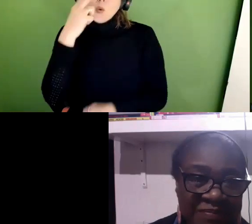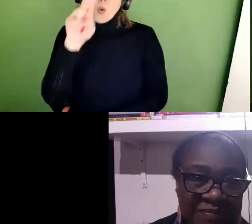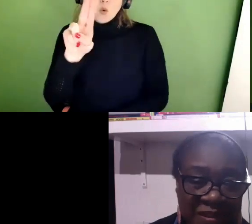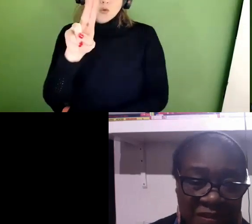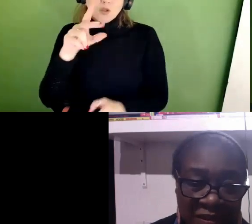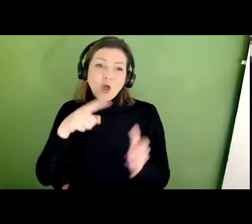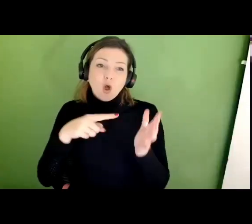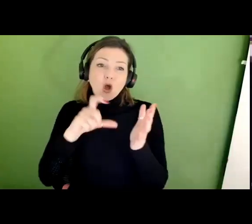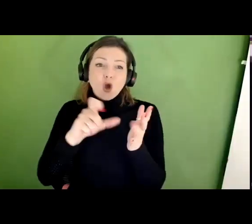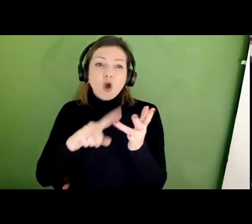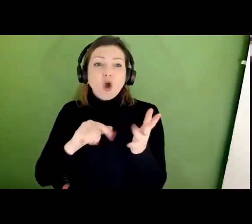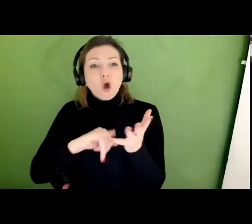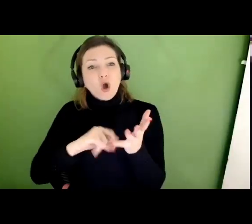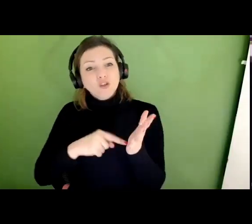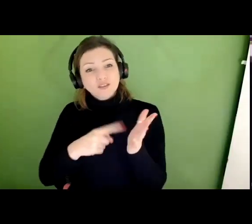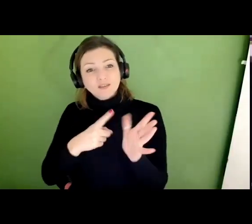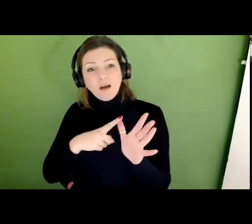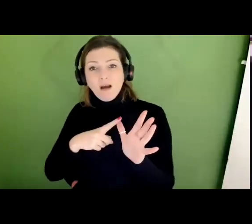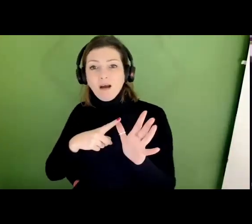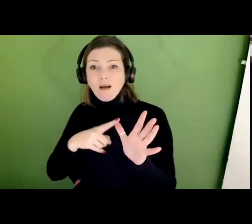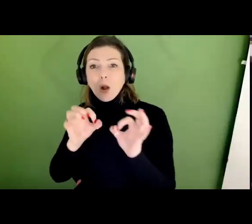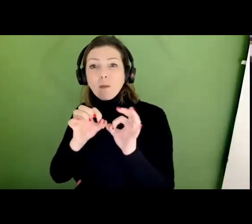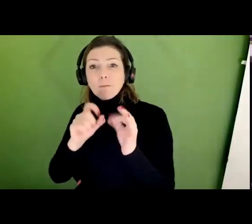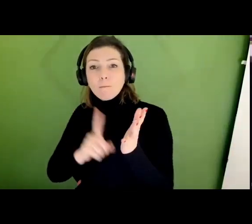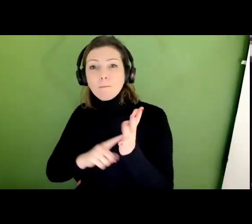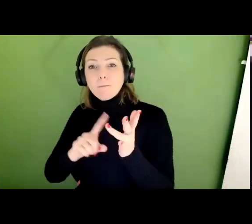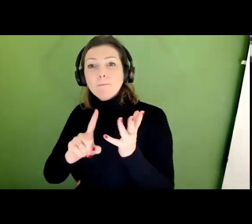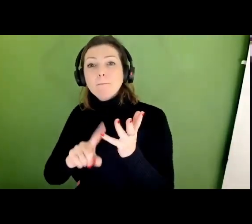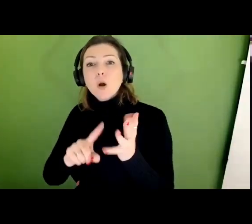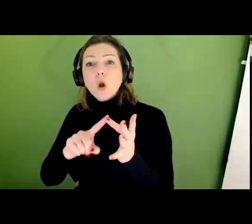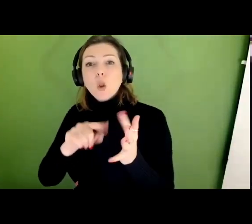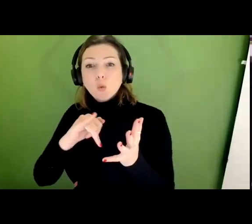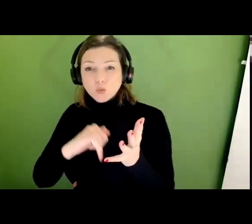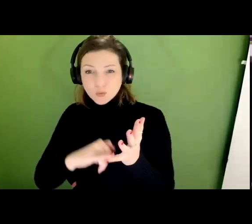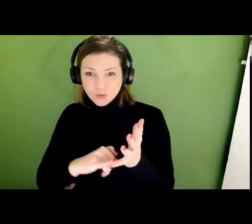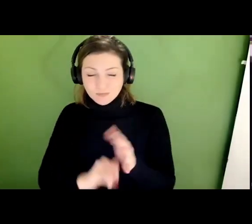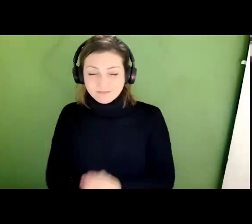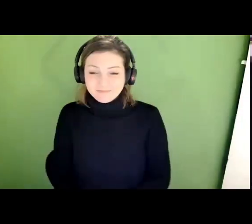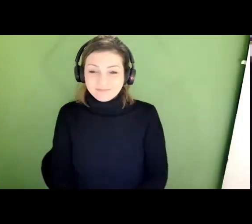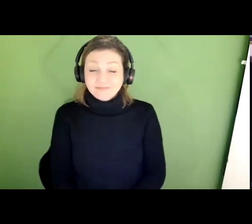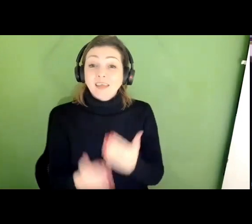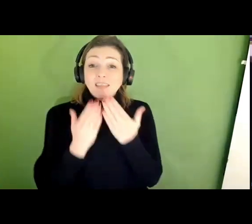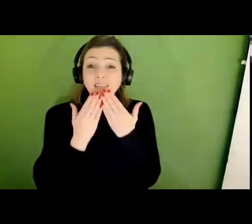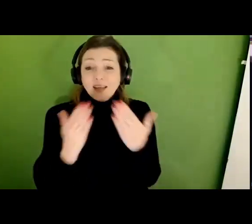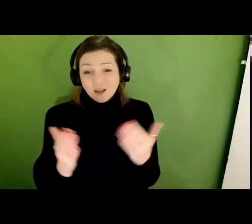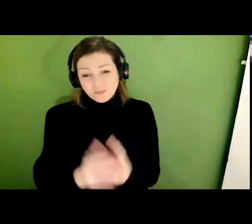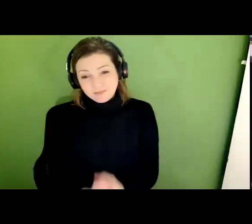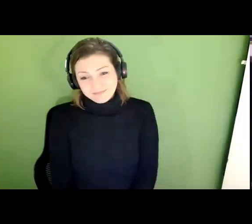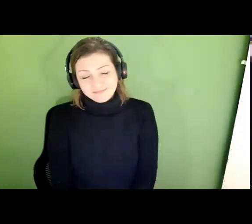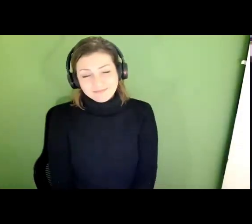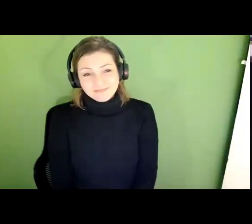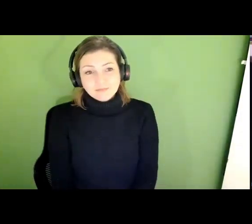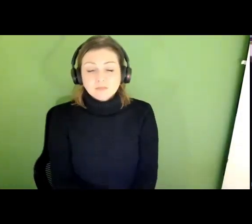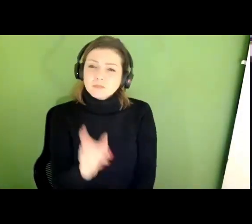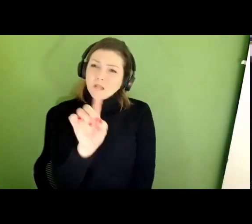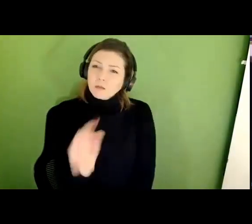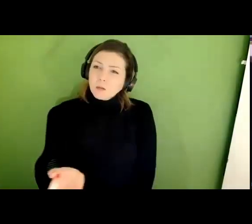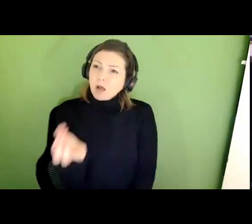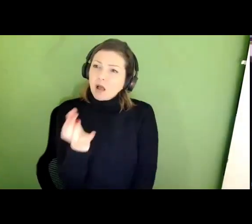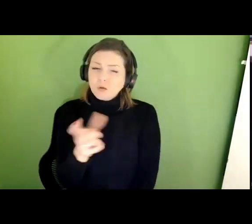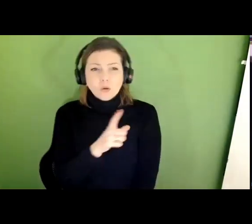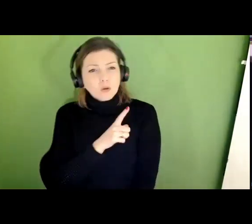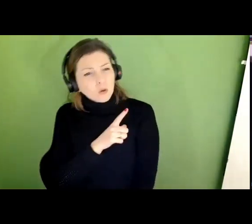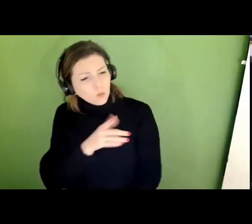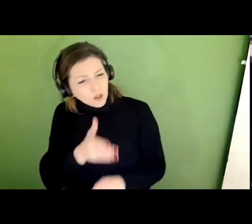Eugenie. Thanks, everyone. Good evening. People ask why I choose the toilet